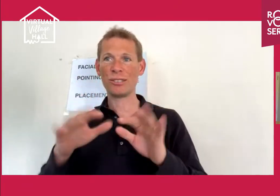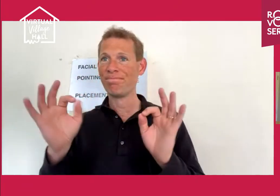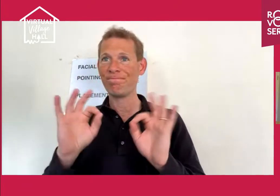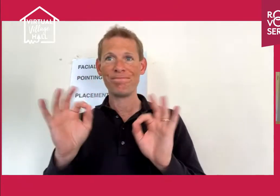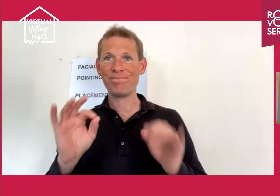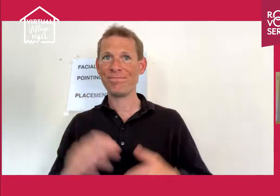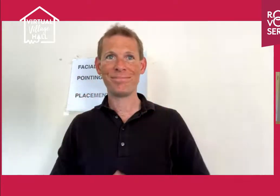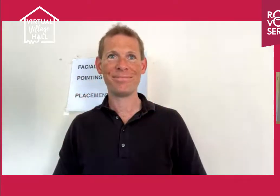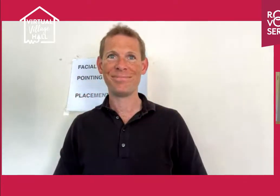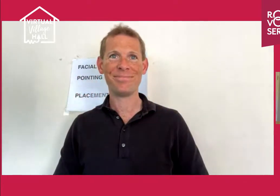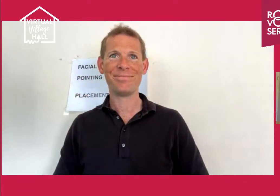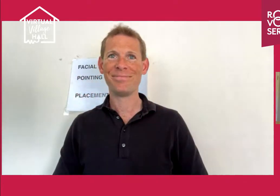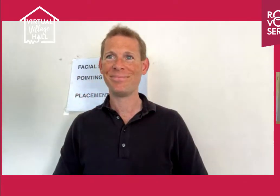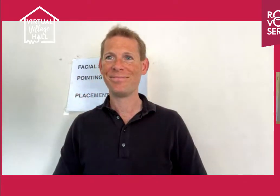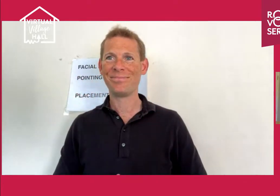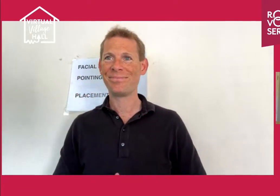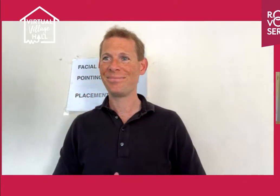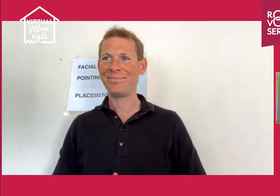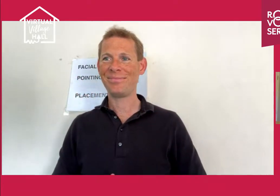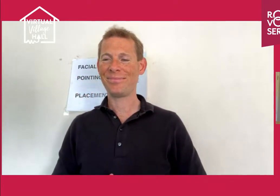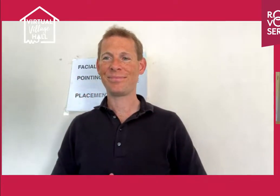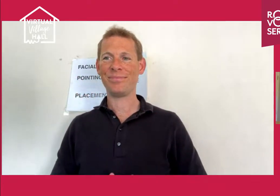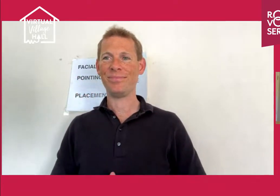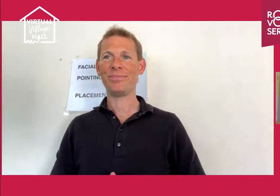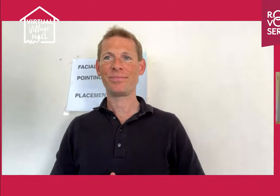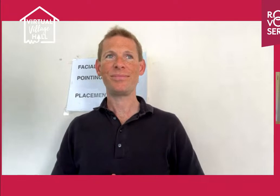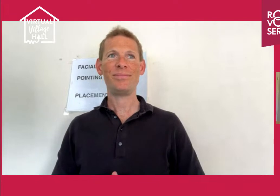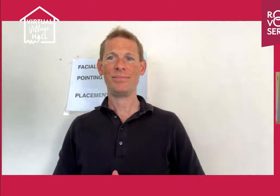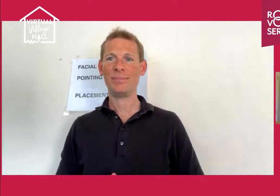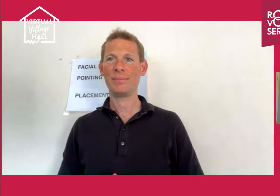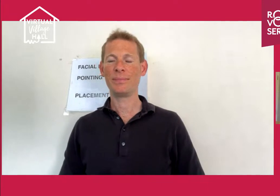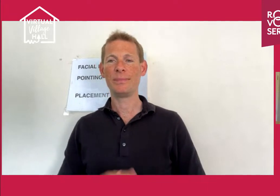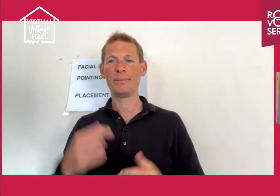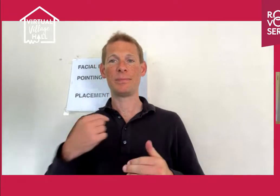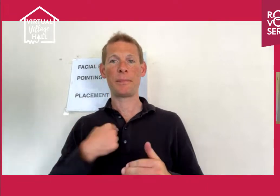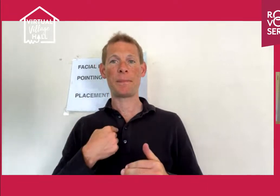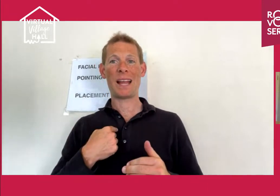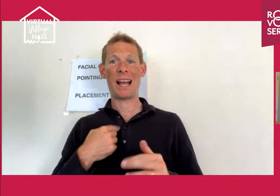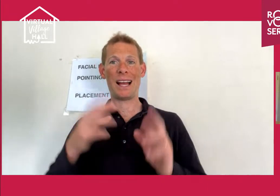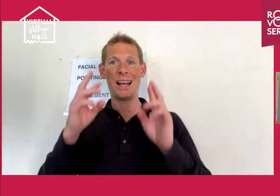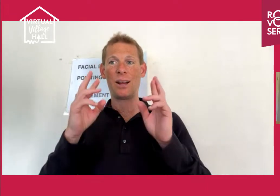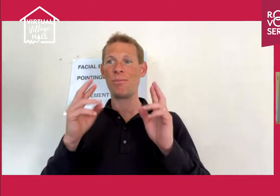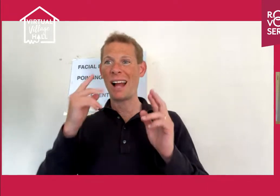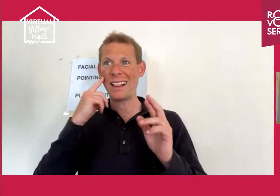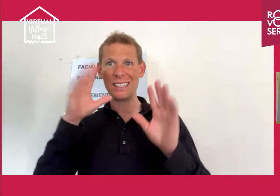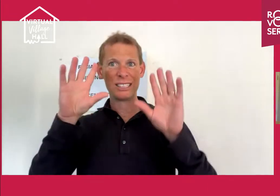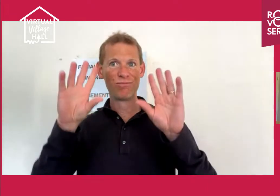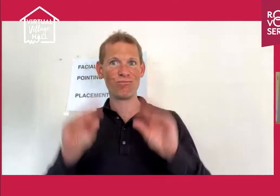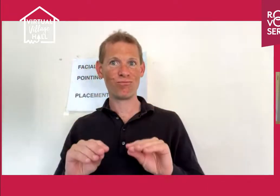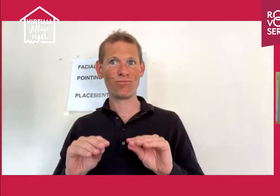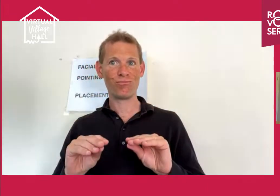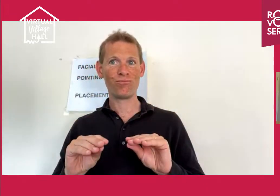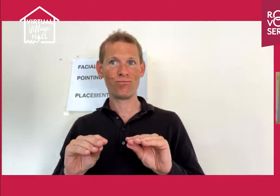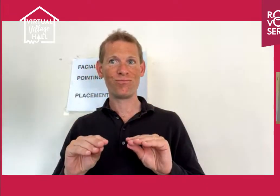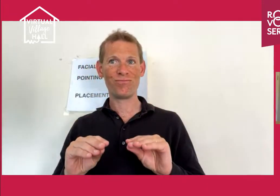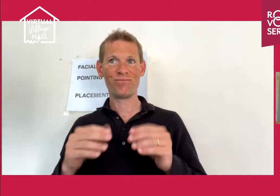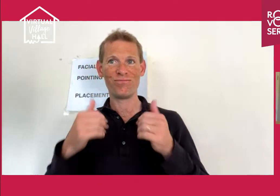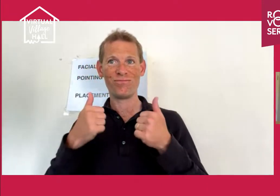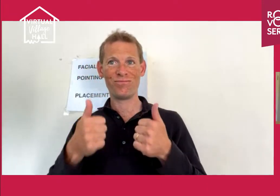So anyone got any questions? No one's typing anything in the chat box. Any questions? So if